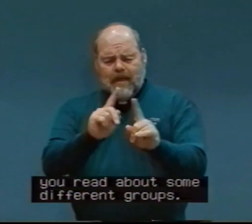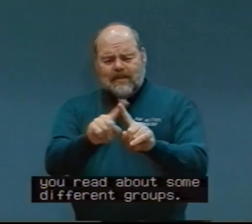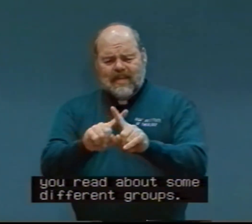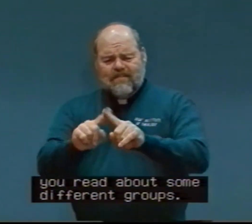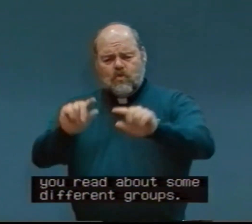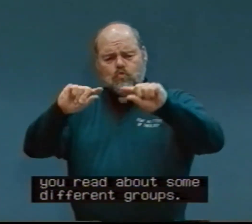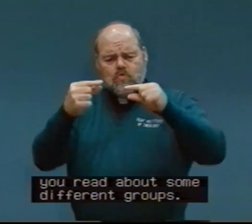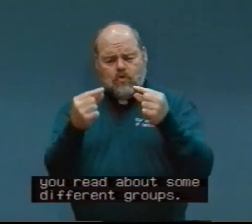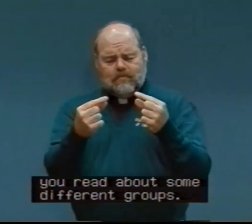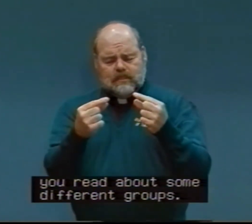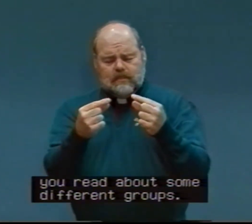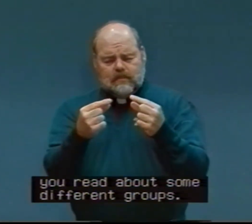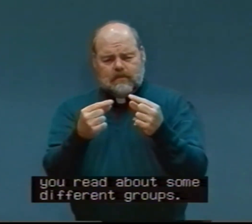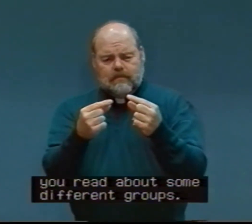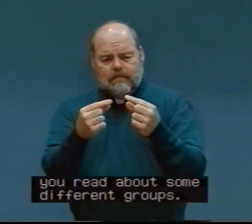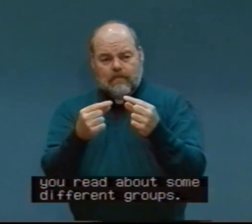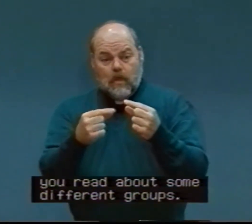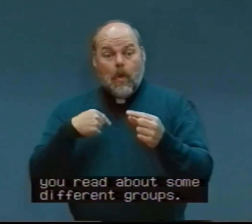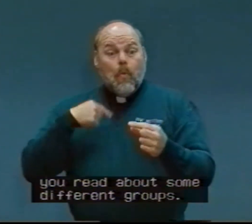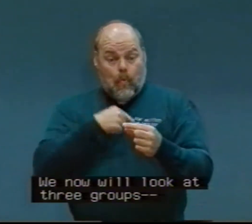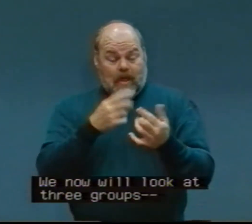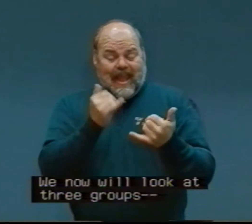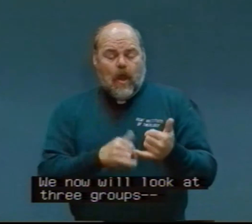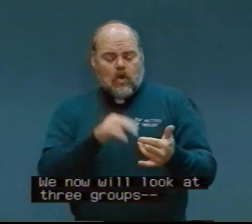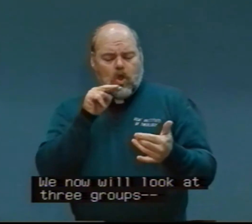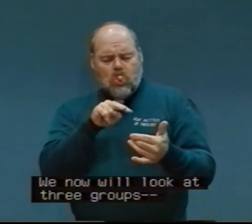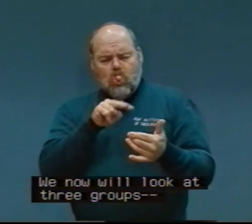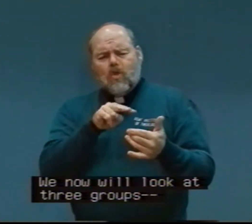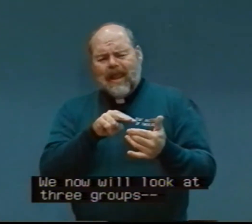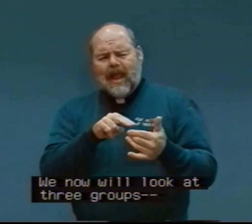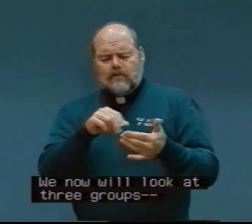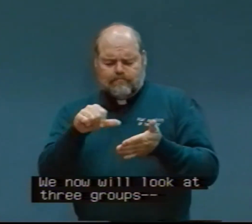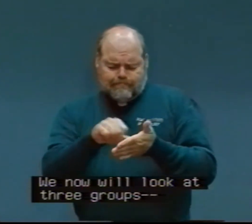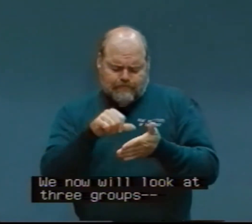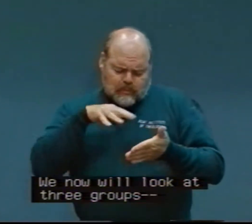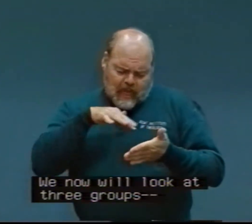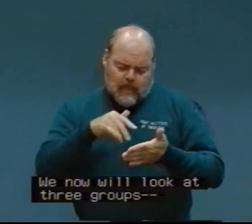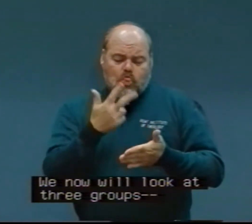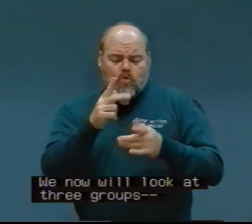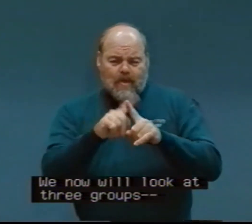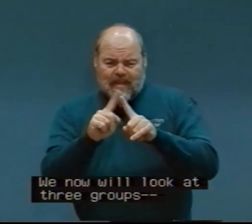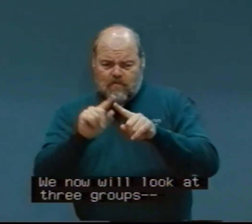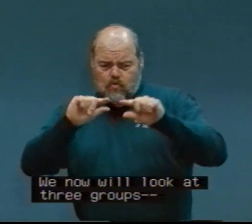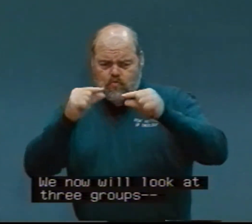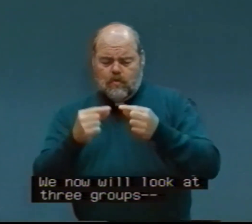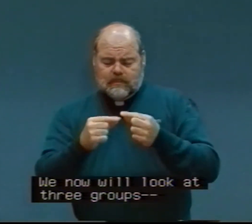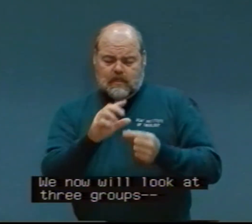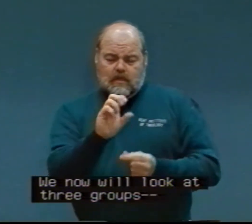When you read the Bible, you read about some different groups. We will now look at 3 groups: